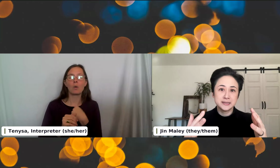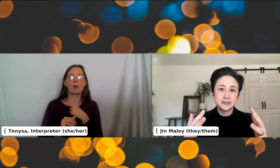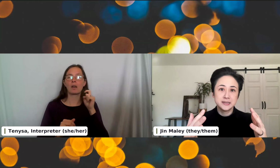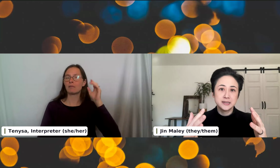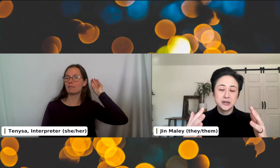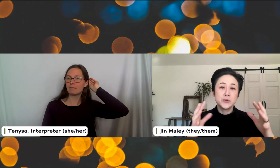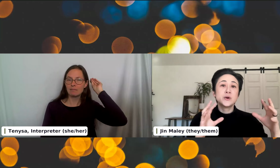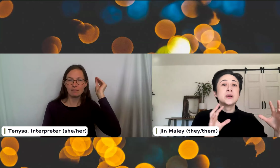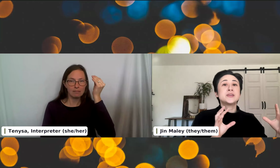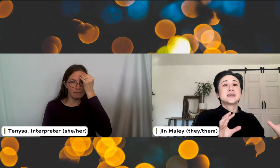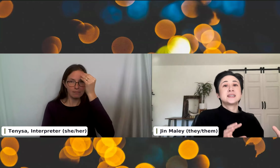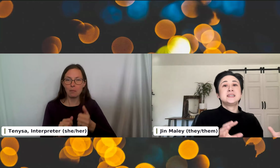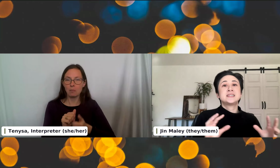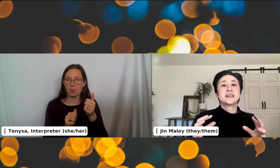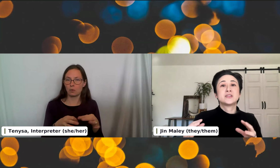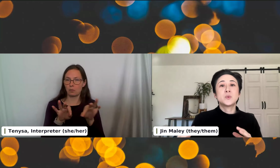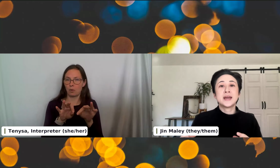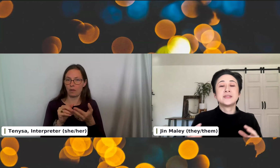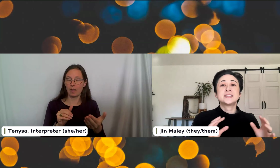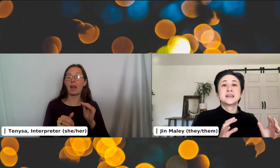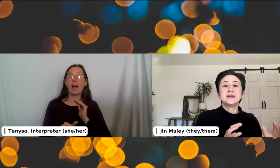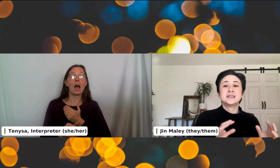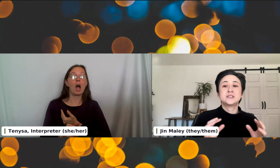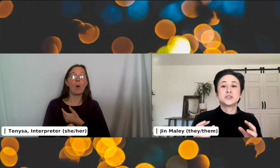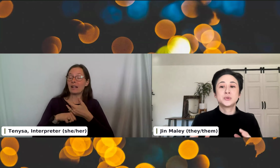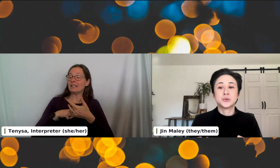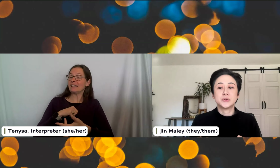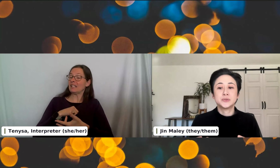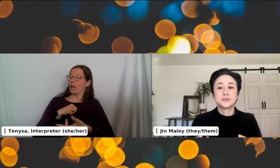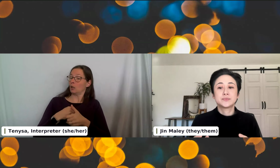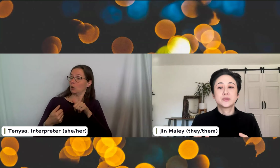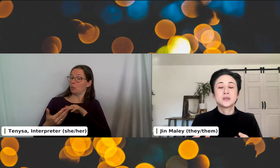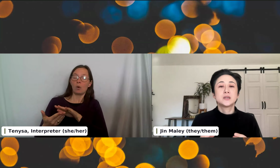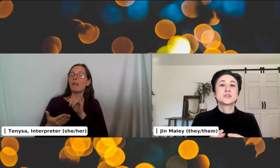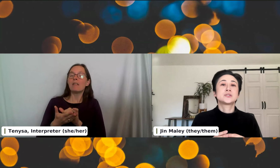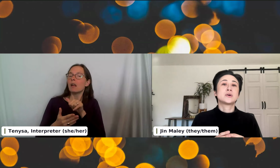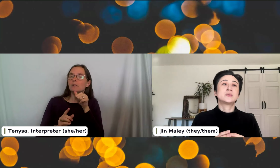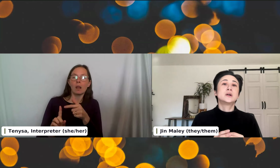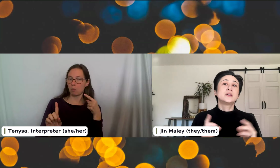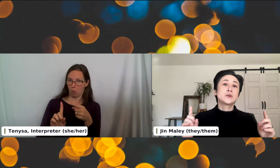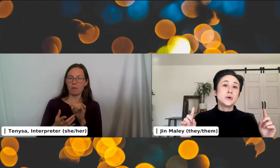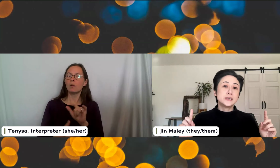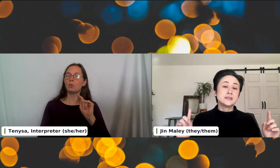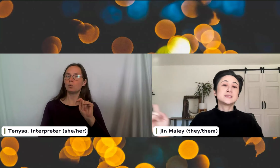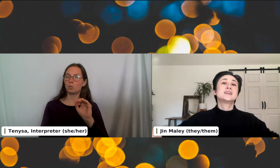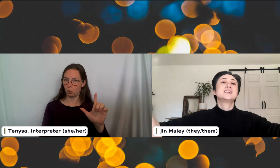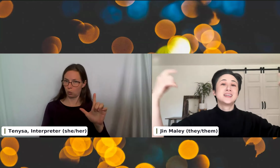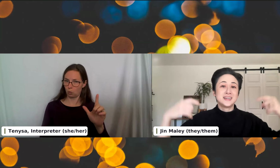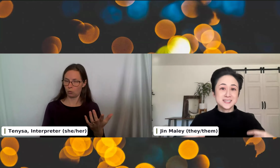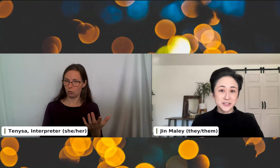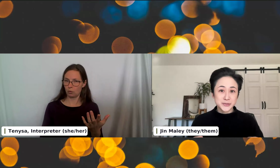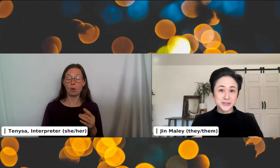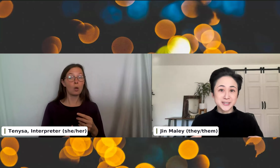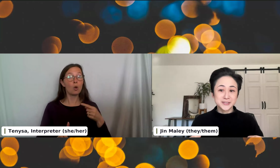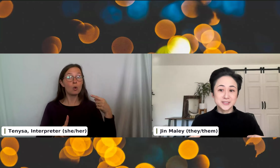in mind. We don't want the technique to get in the way. The technique is a tool. So the goal is